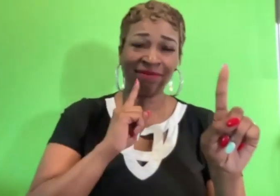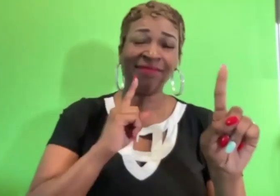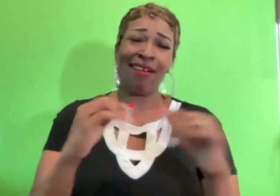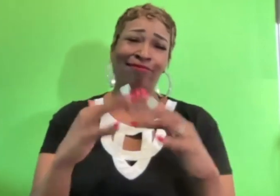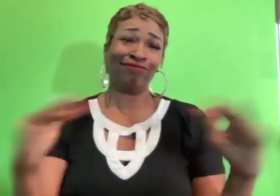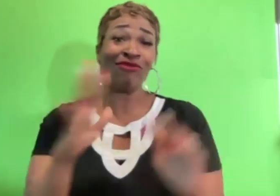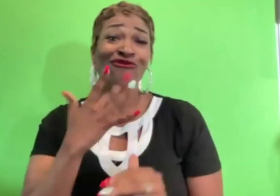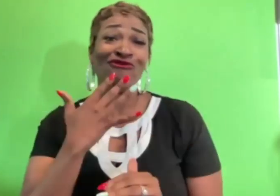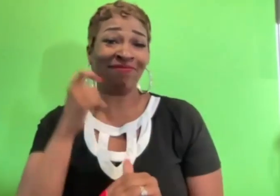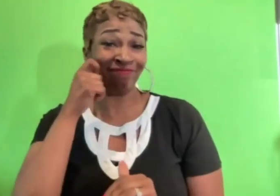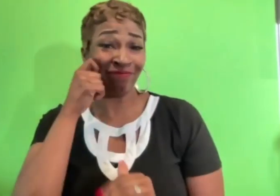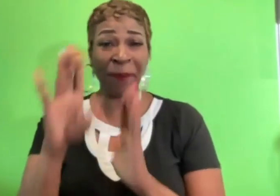every student's need is met.